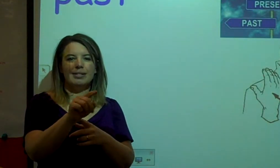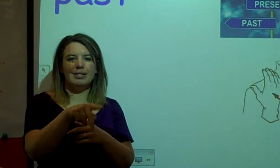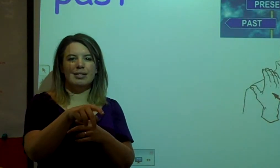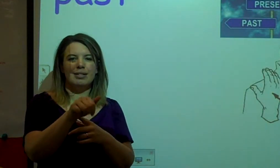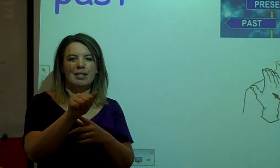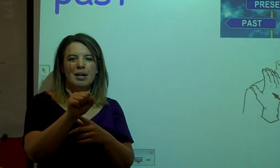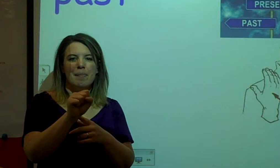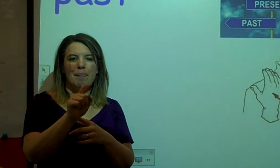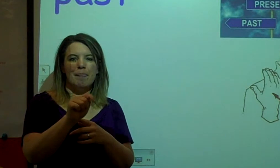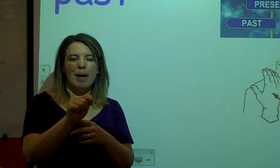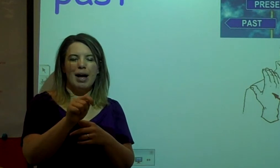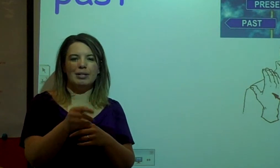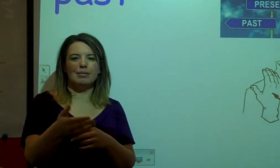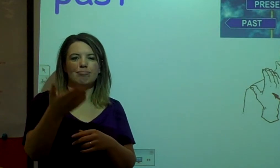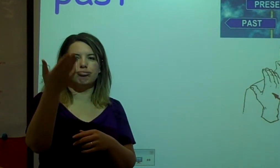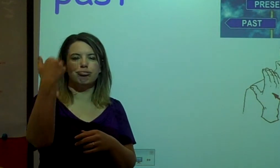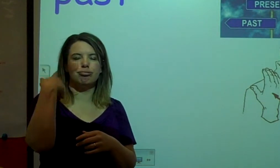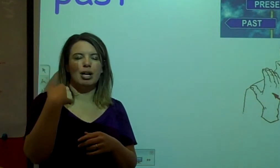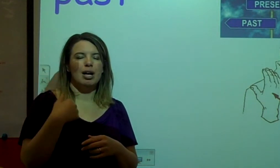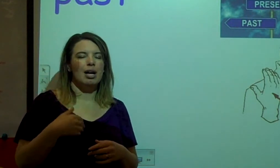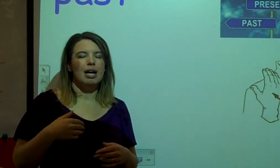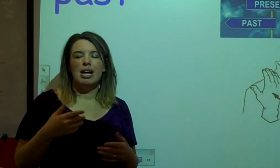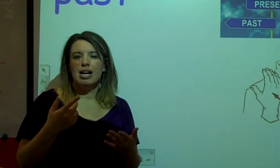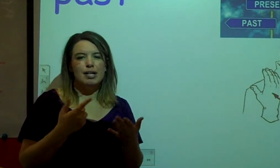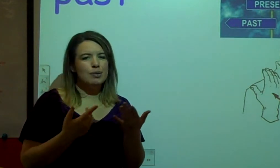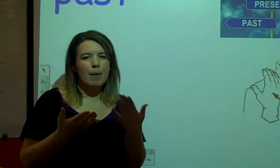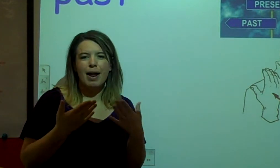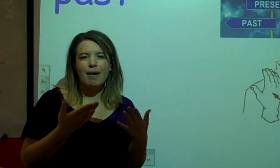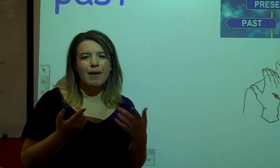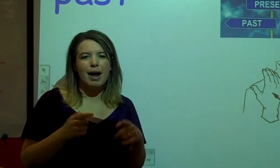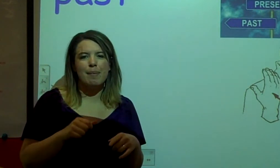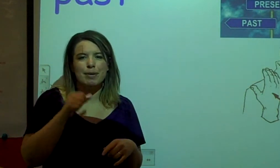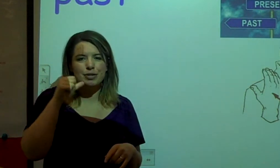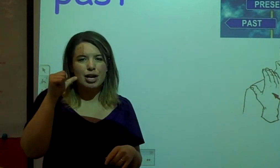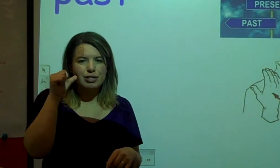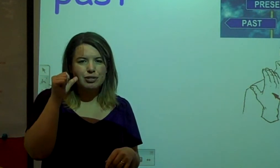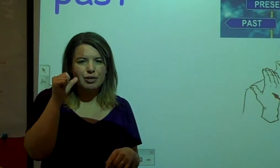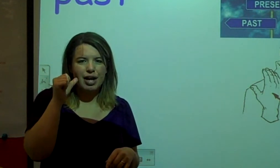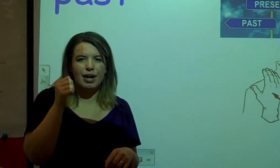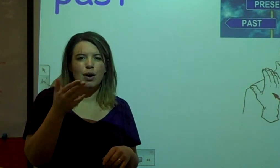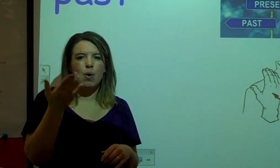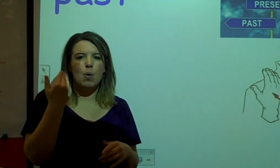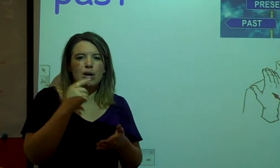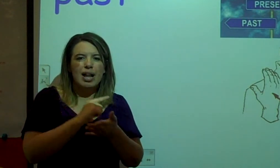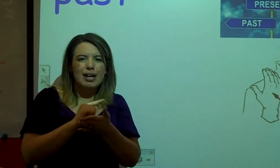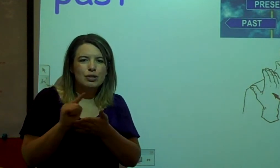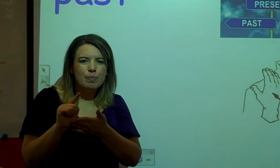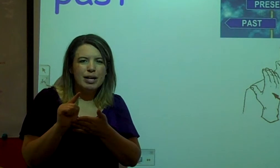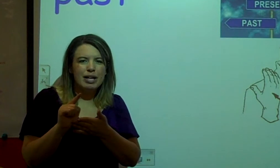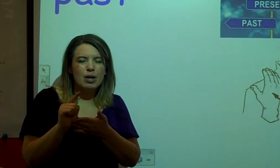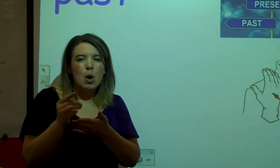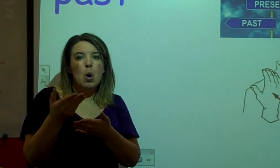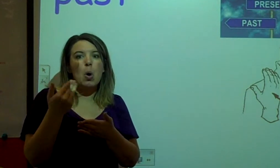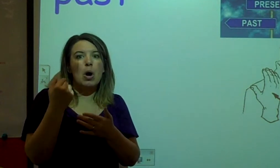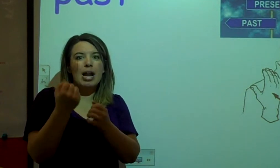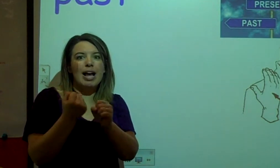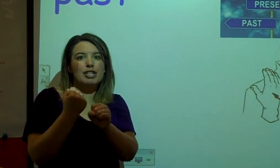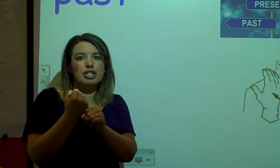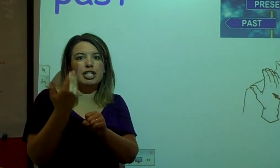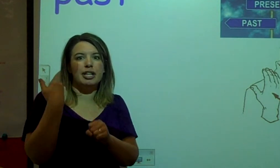Past. Past. It's whatever happened yesterday, or last week, or last